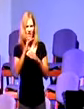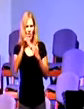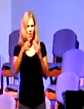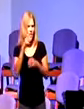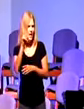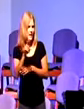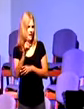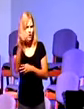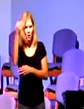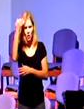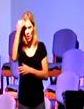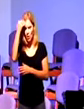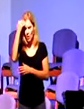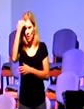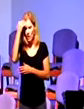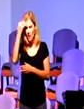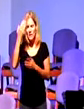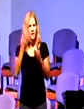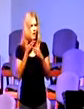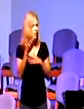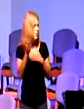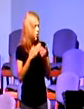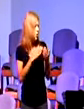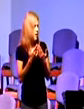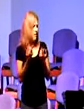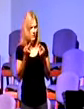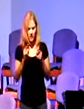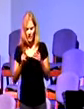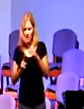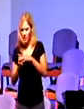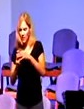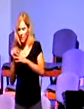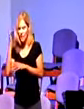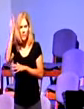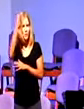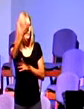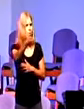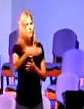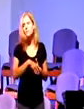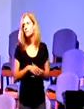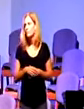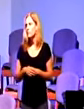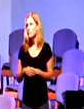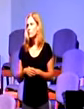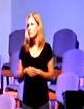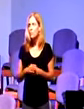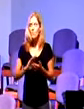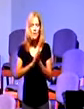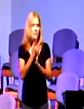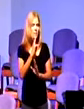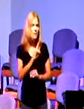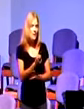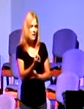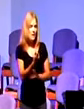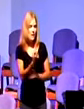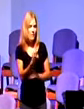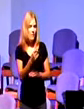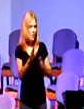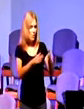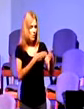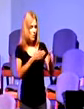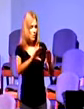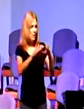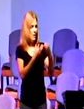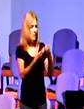needed to know and to get through whatever was coming my way in the future. When I turned 11, the choir that I was part of